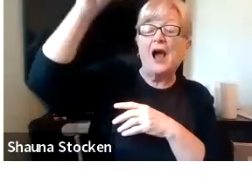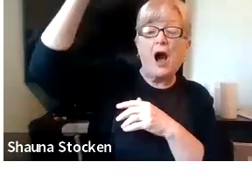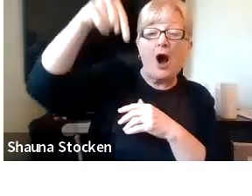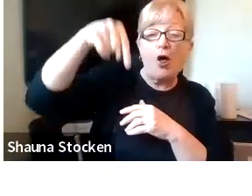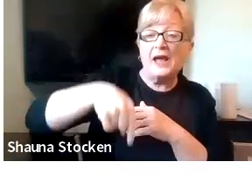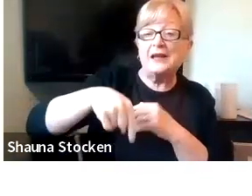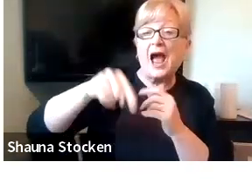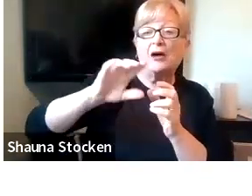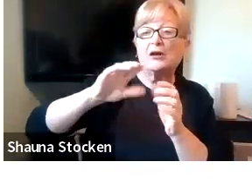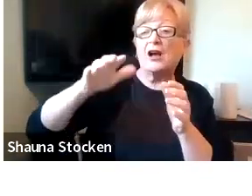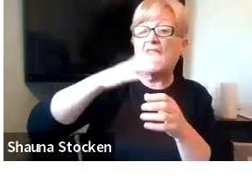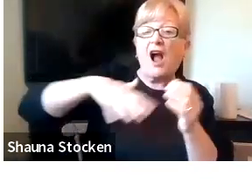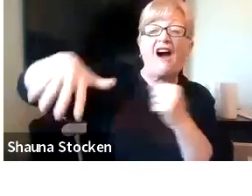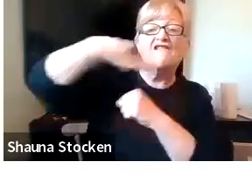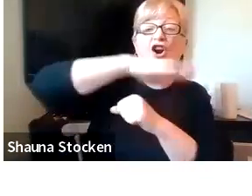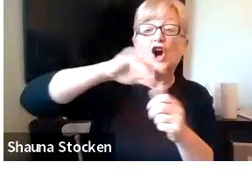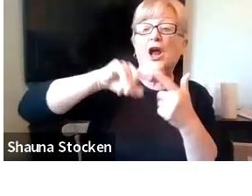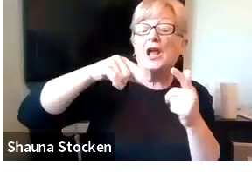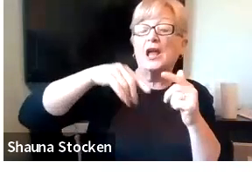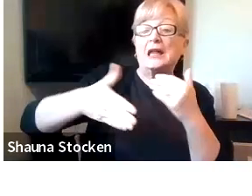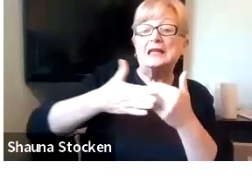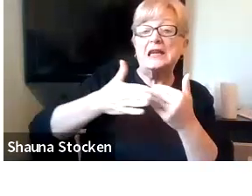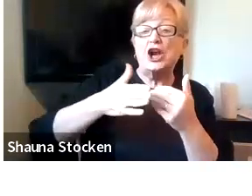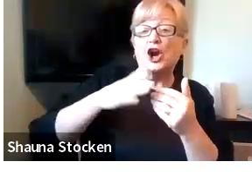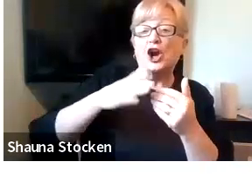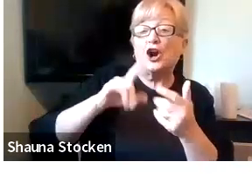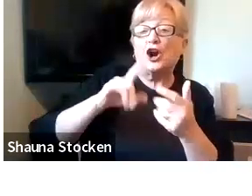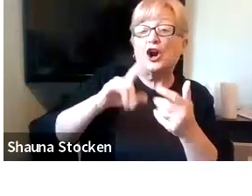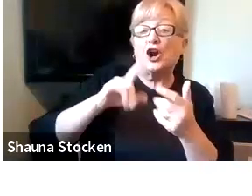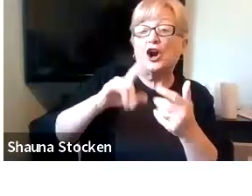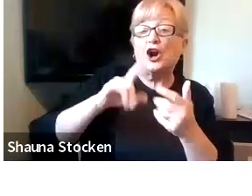the Ohio-Indiana borders. We